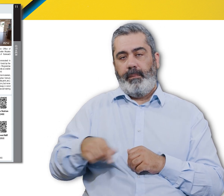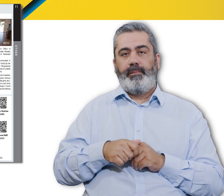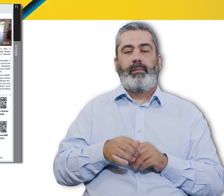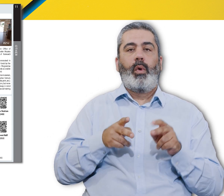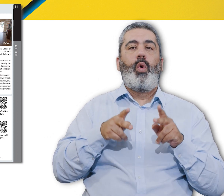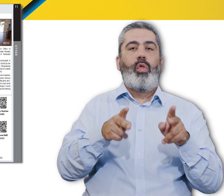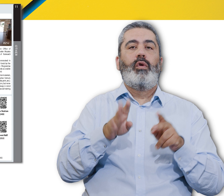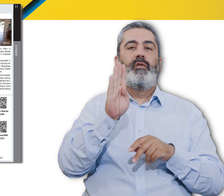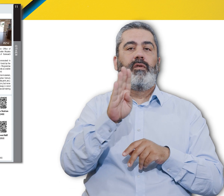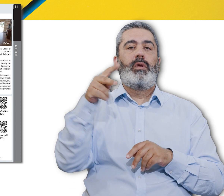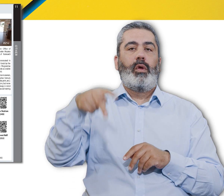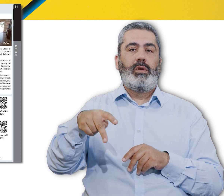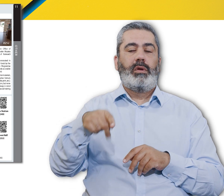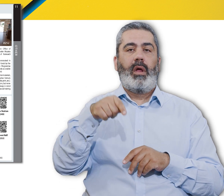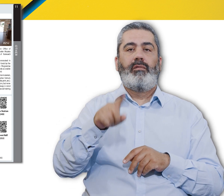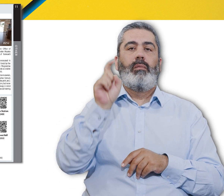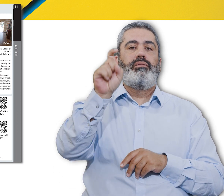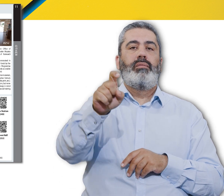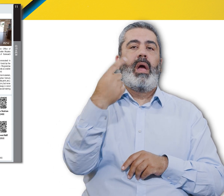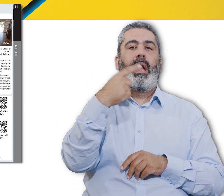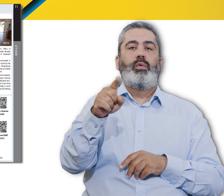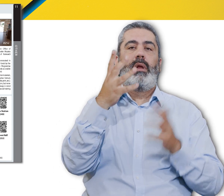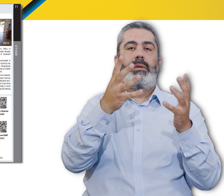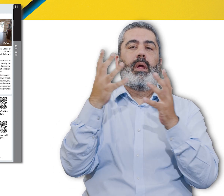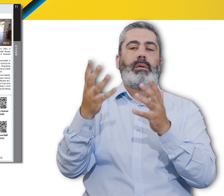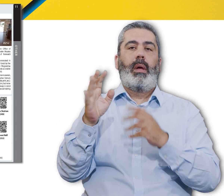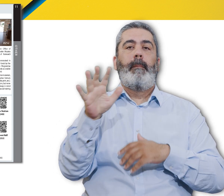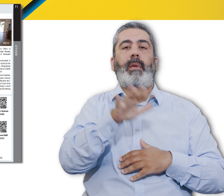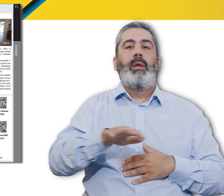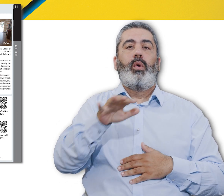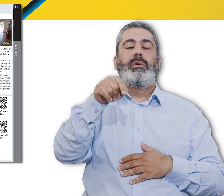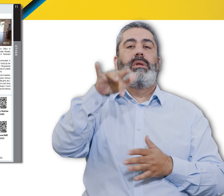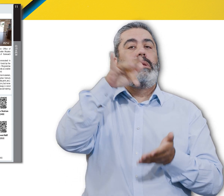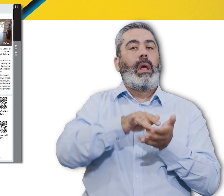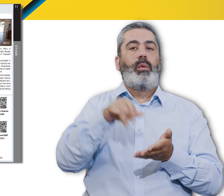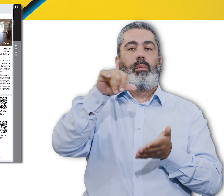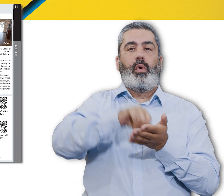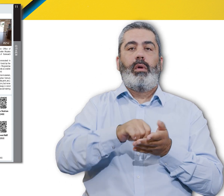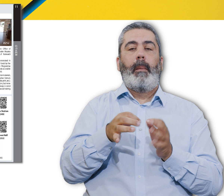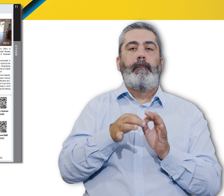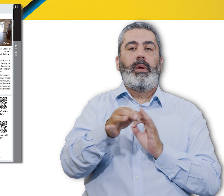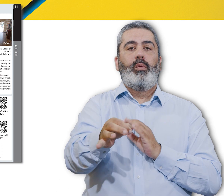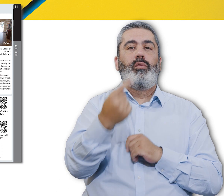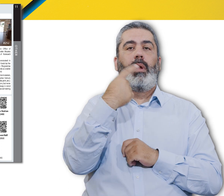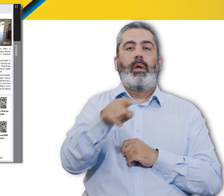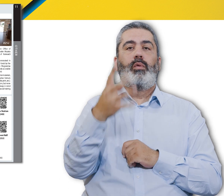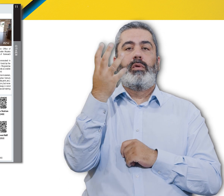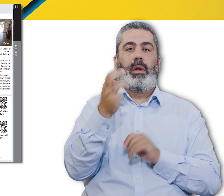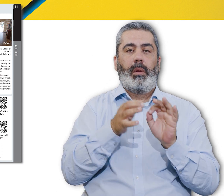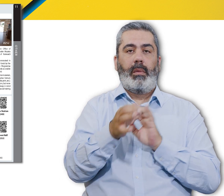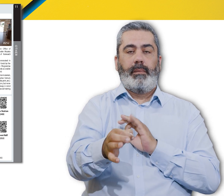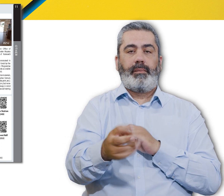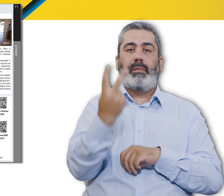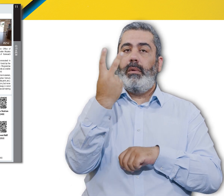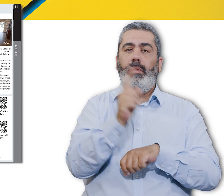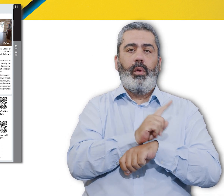Rewis Aloshanjah Street number 199, area, city centre, length 140 m, 2